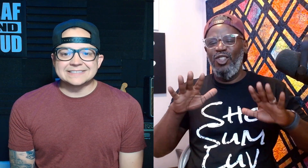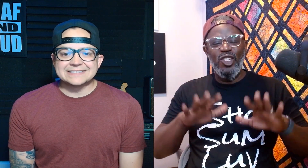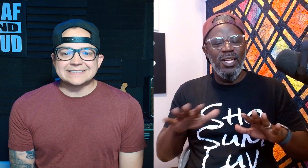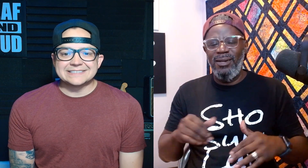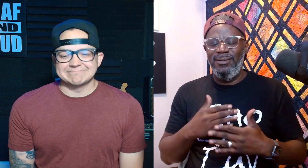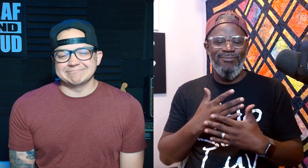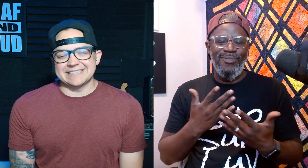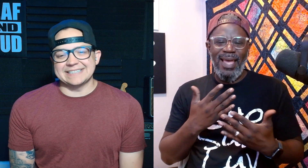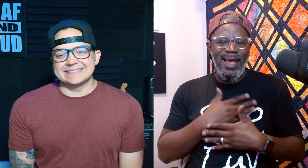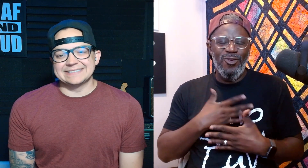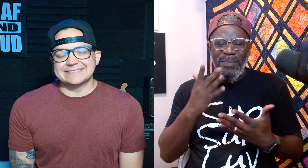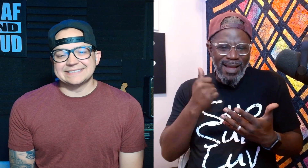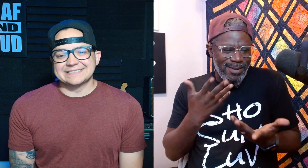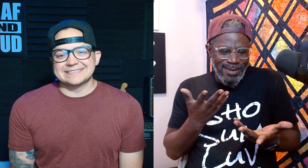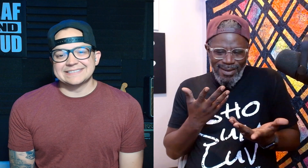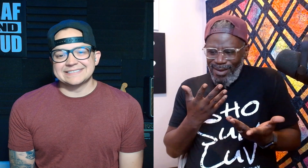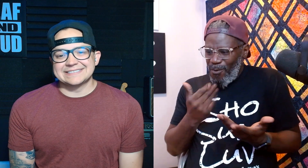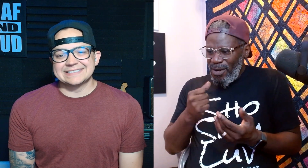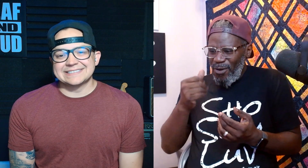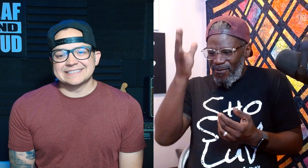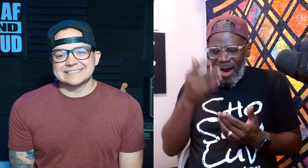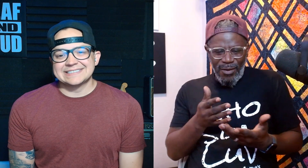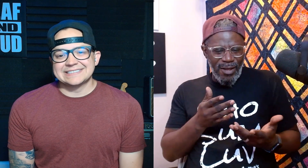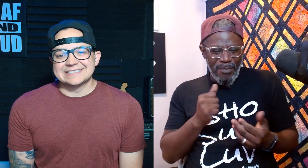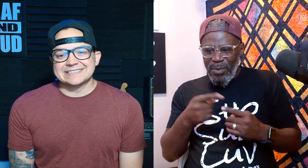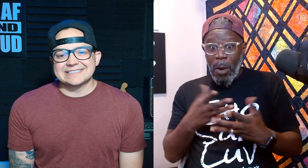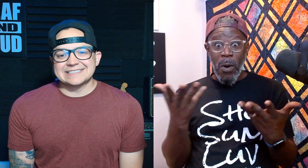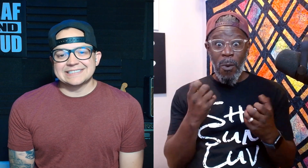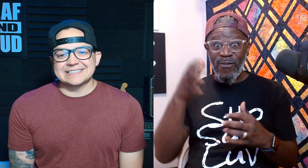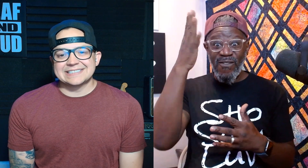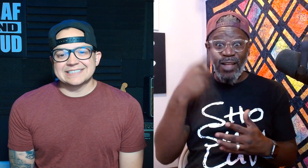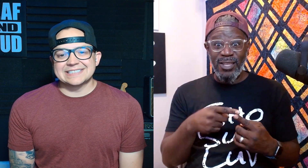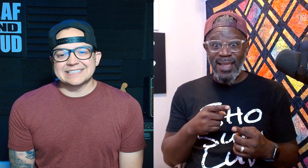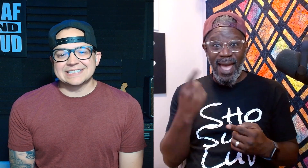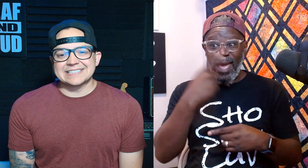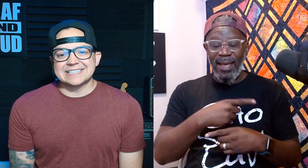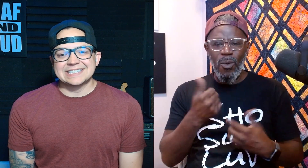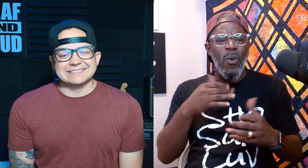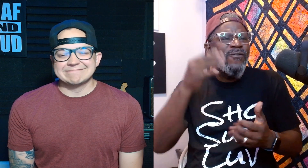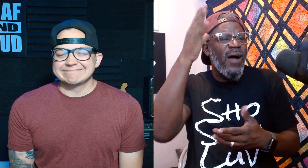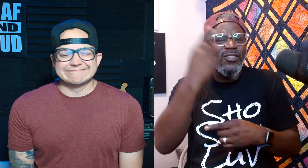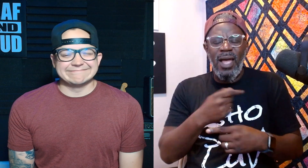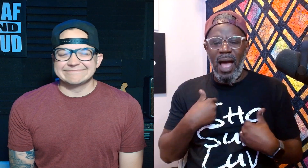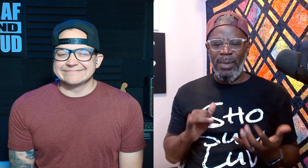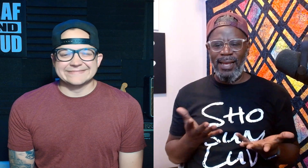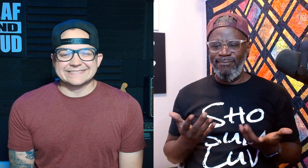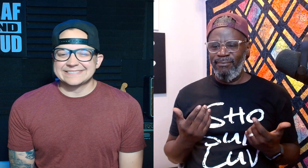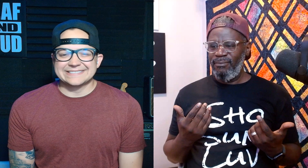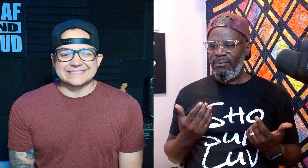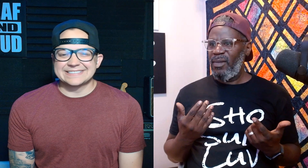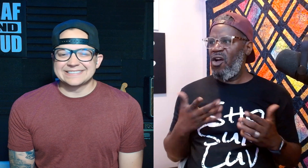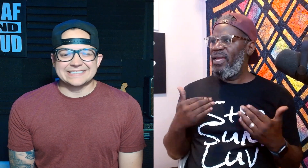key, just chill. Yeah. And I enjoy it because when you're a father and people say, what do you want for Father's Day? What do you want for Father's Day? I'm